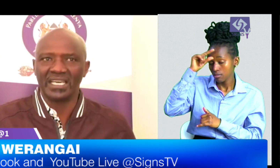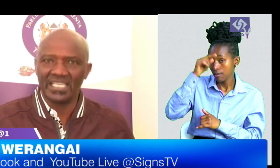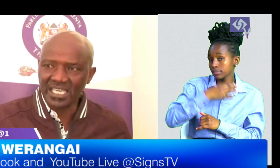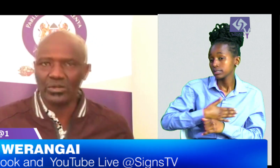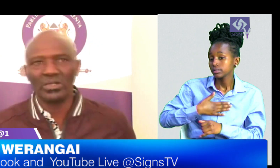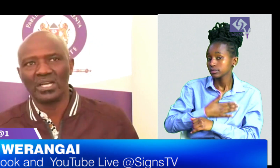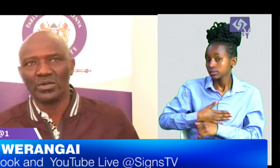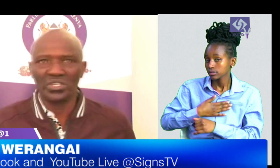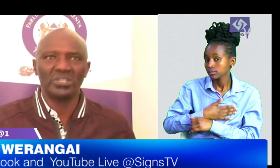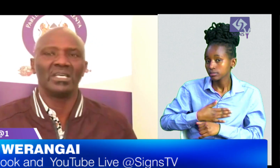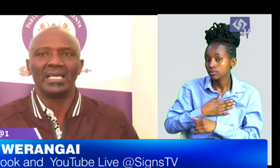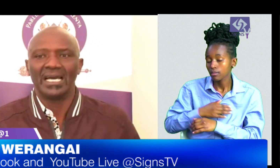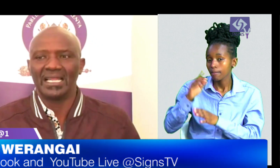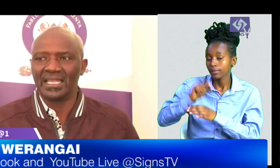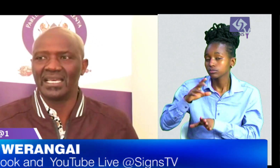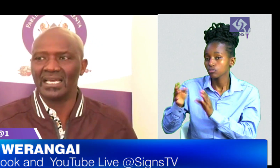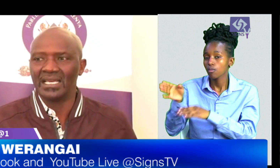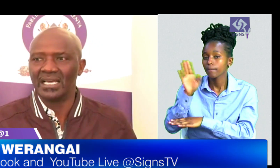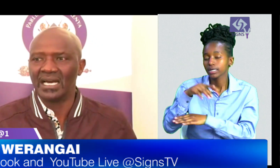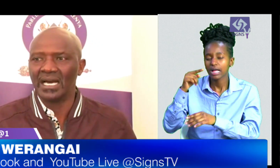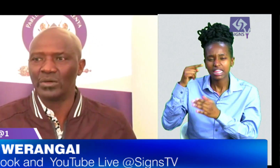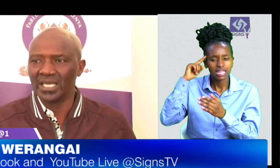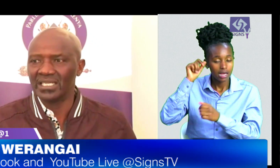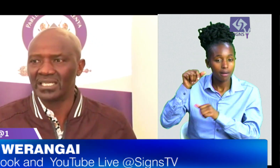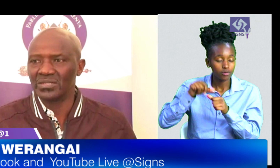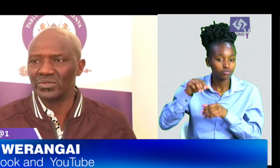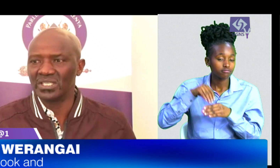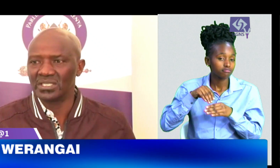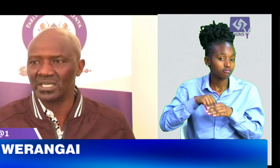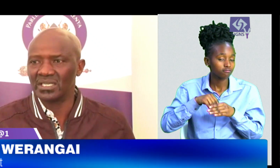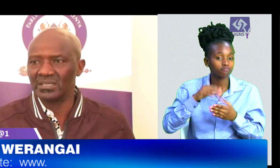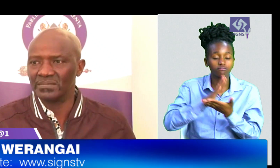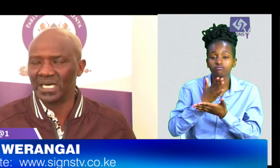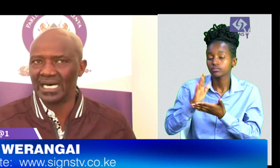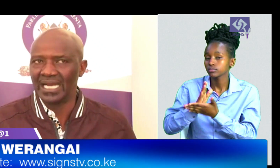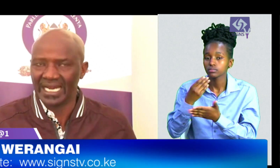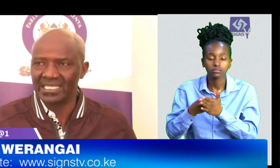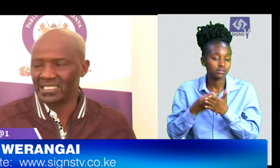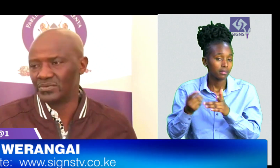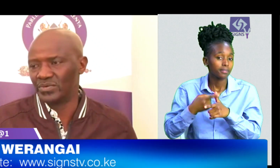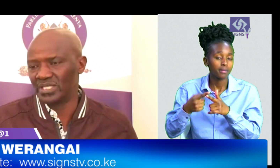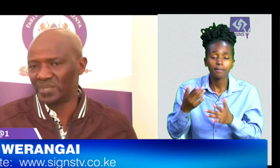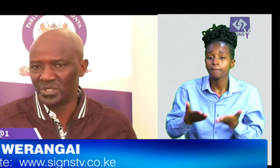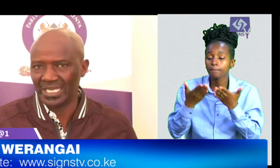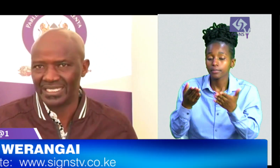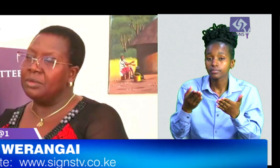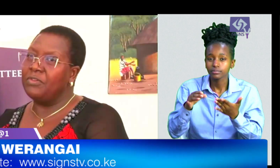their internal allocation that they allocate to these learners with special needs. Some